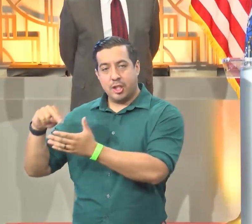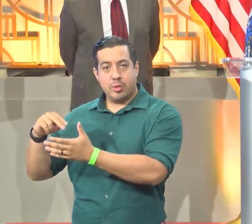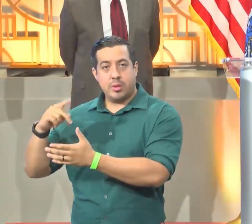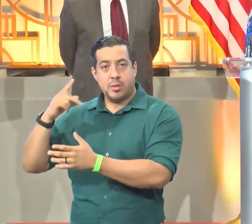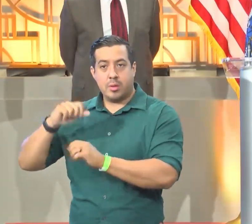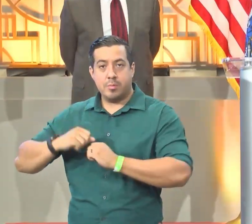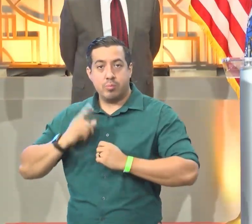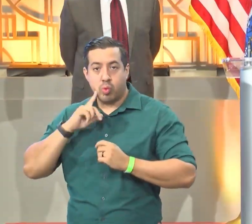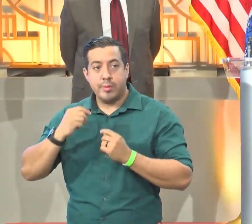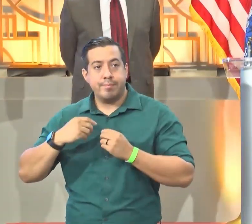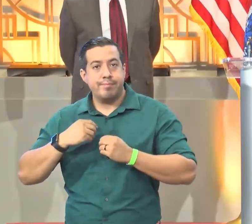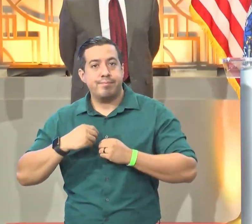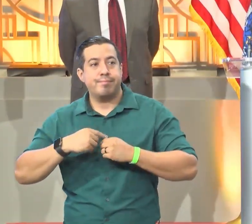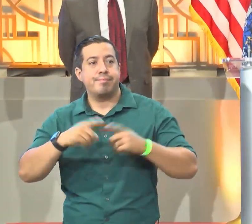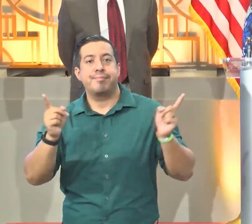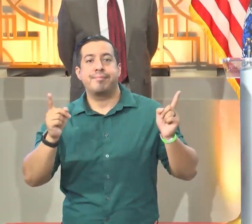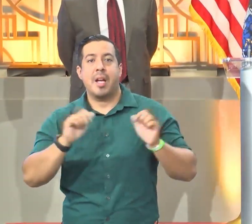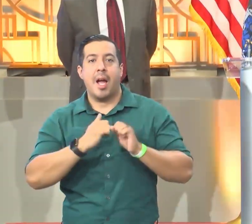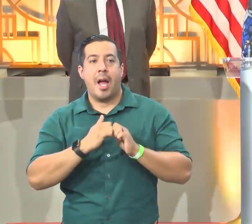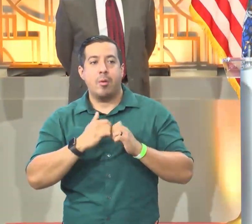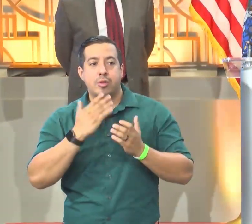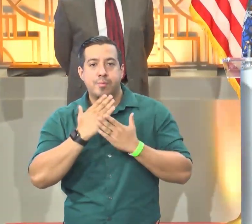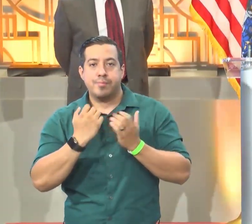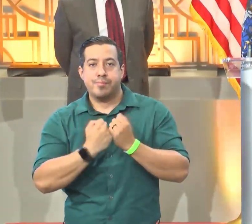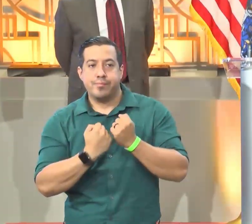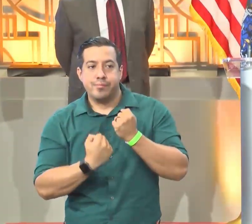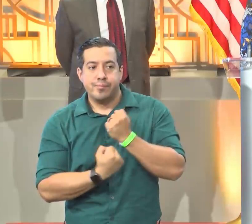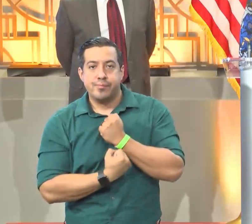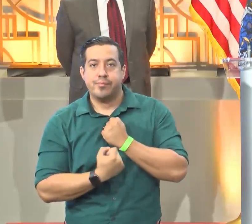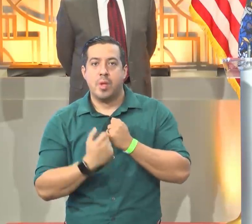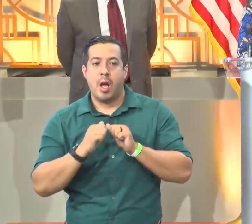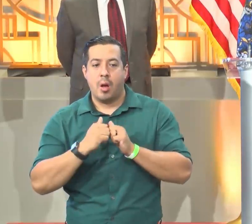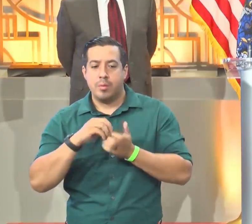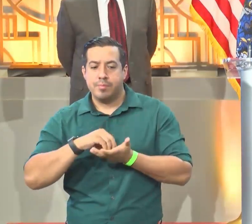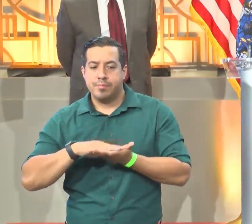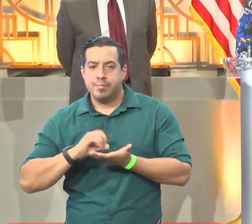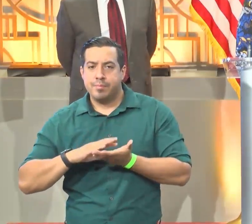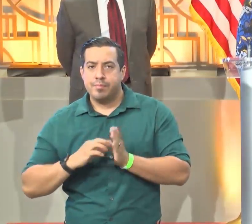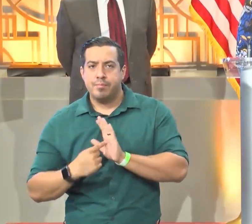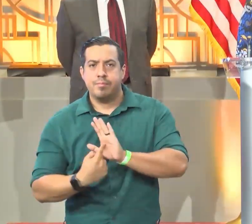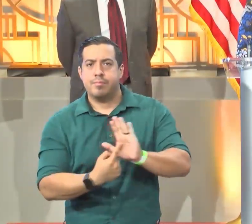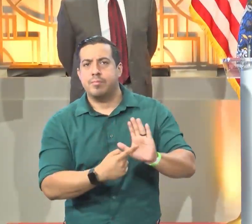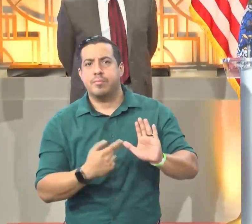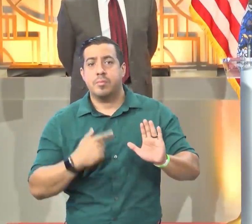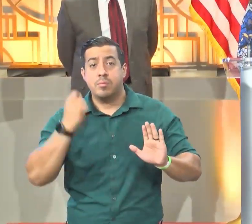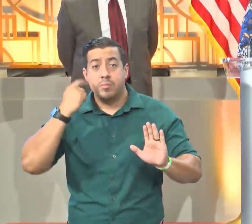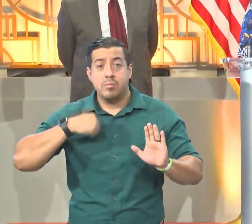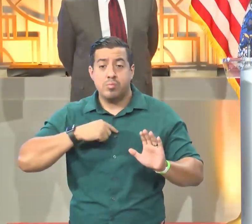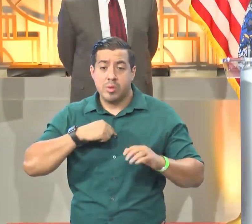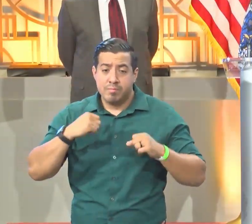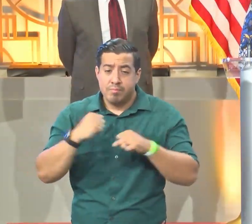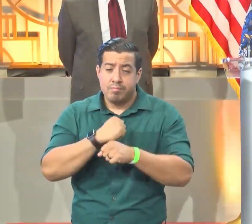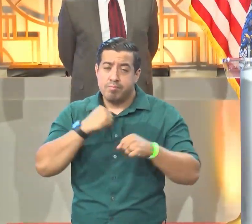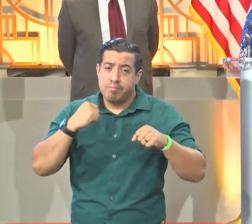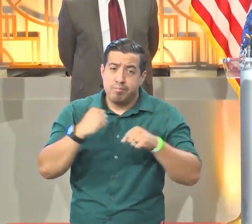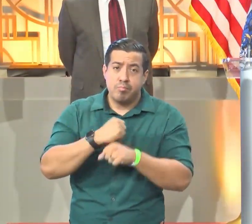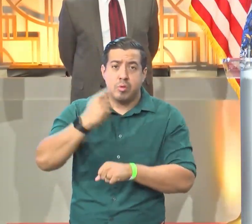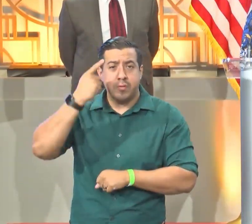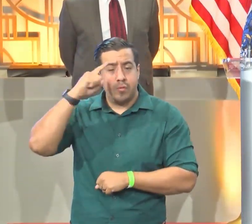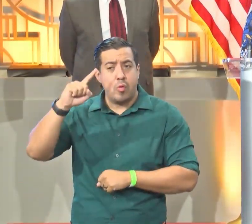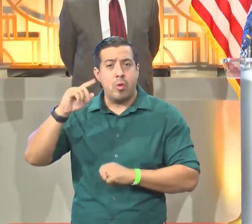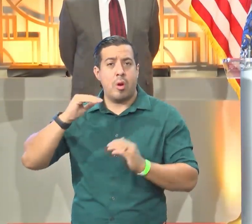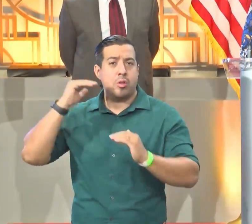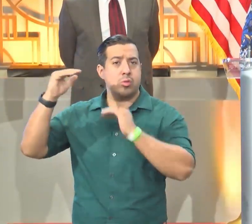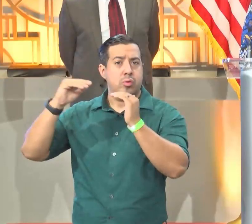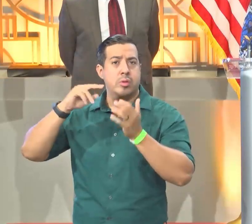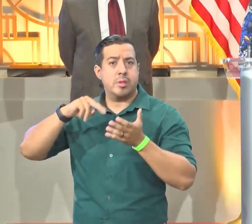for Adult Literacy. It's a magnificent achievement in our city's fight against illiteracy and